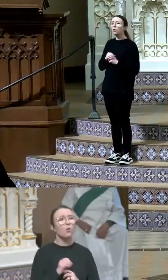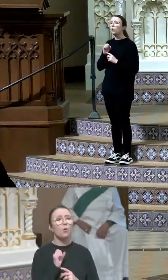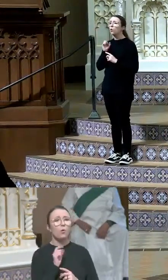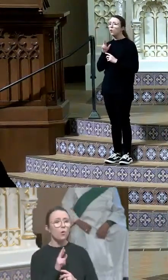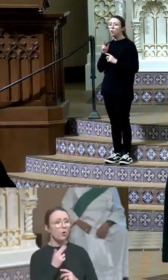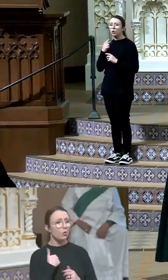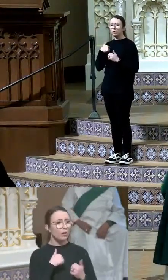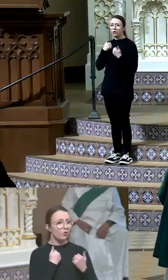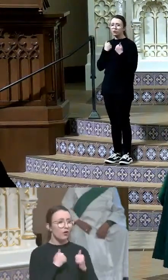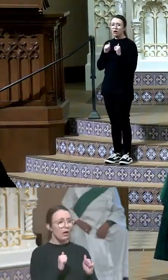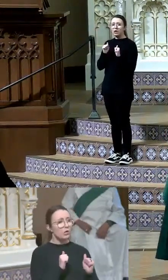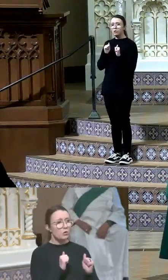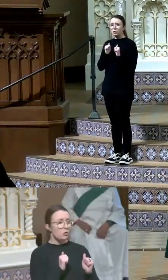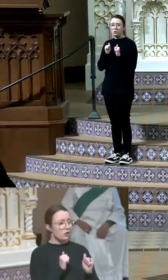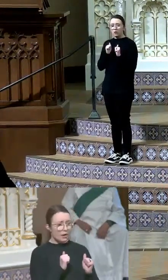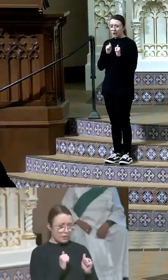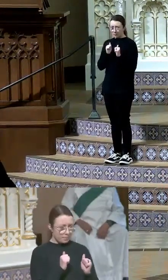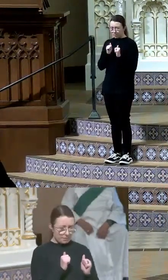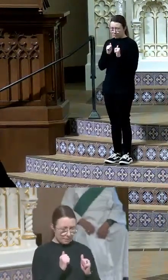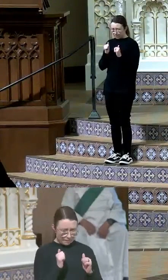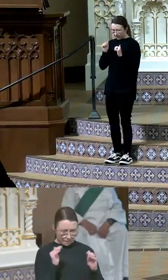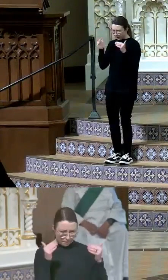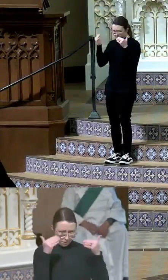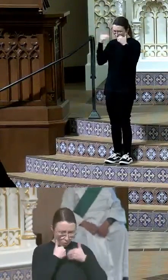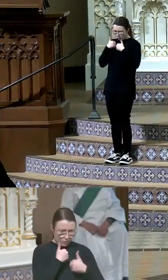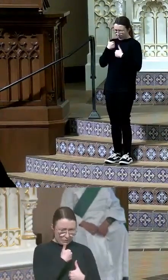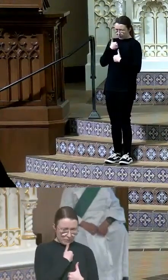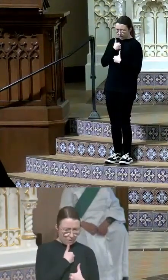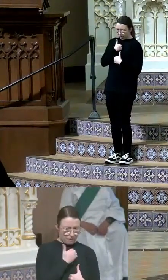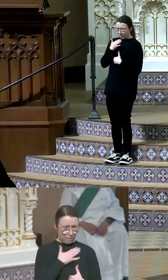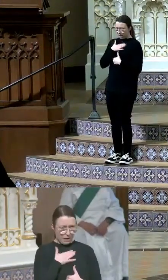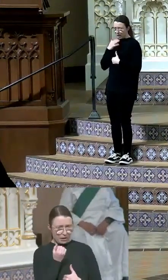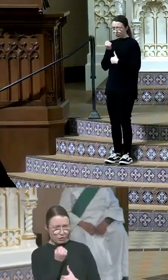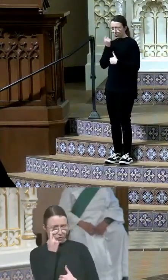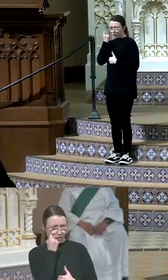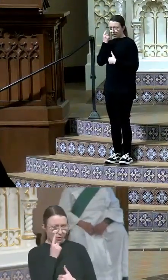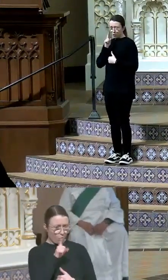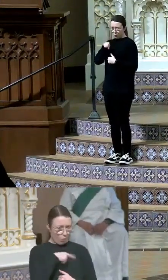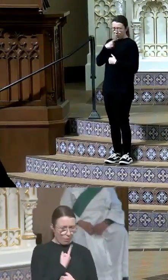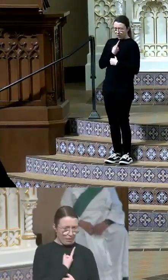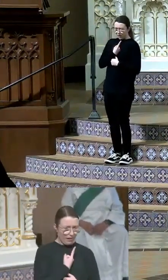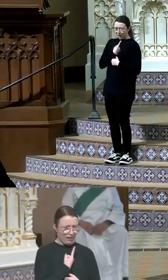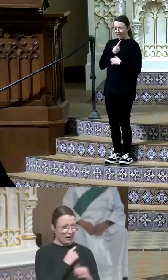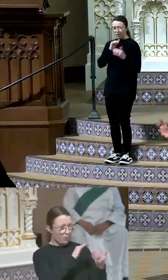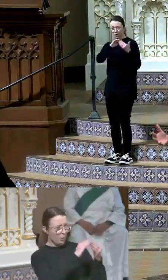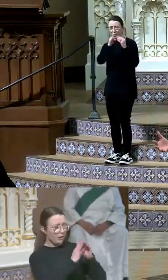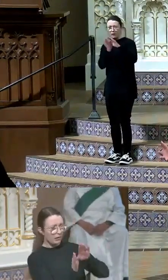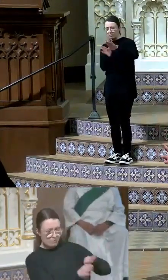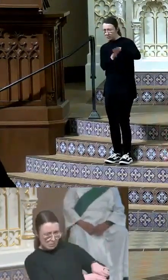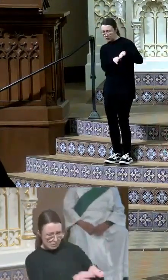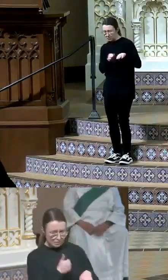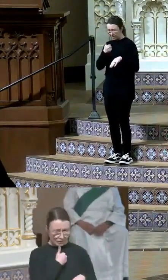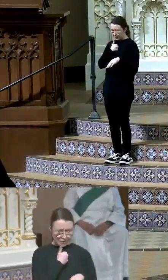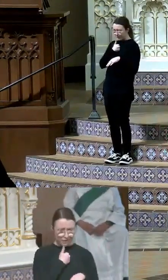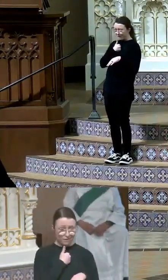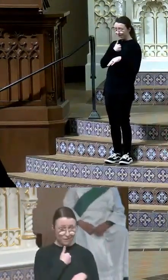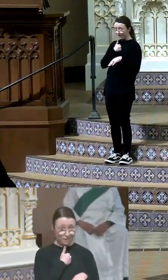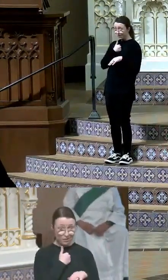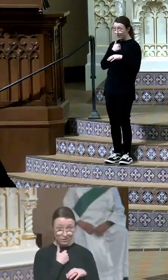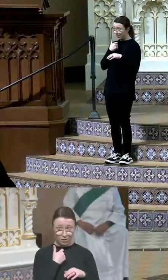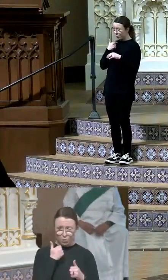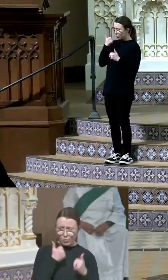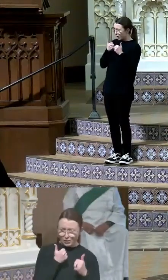go through this life based on our own understanding? Faith provides us with a great